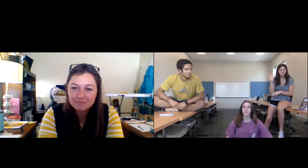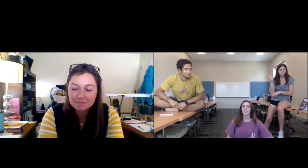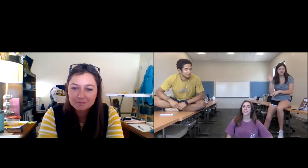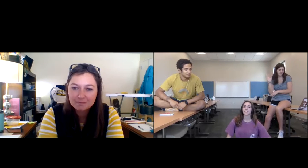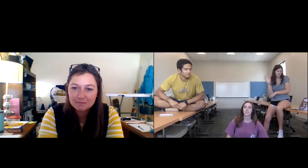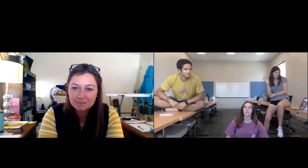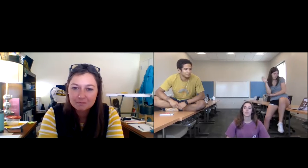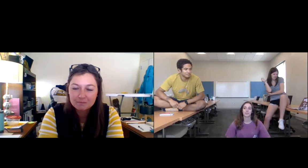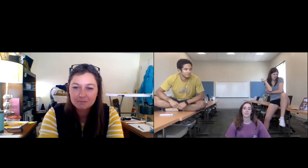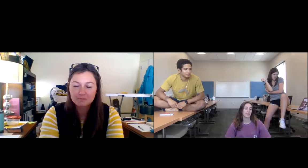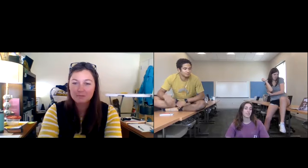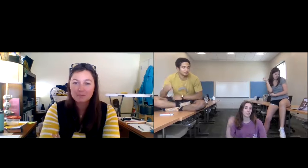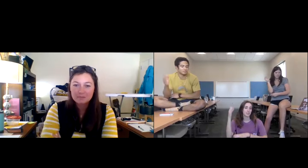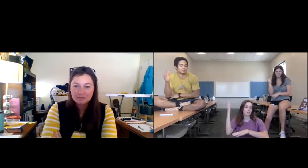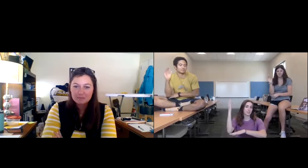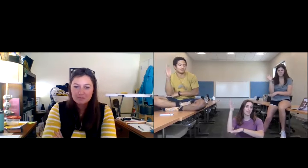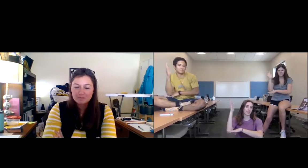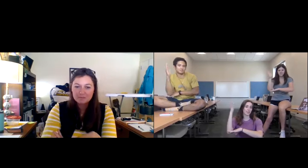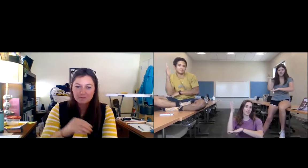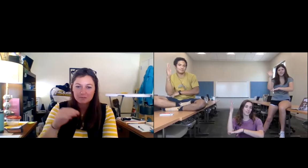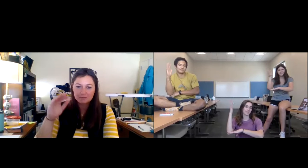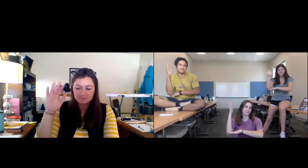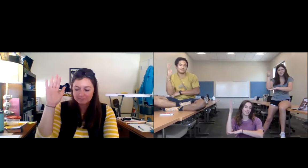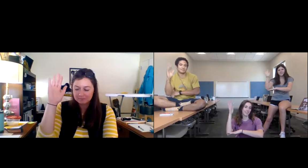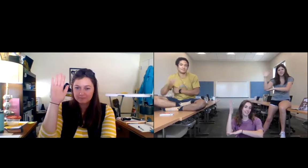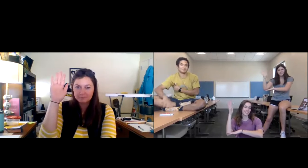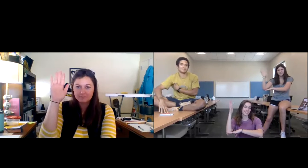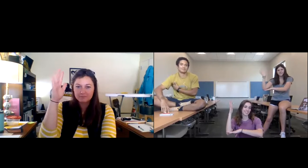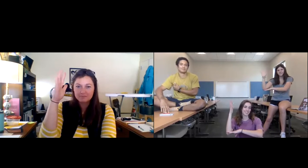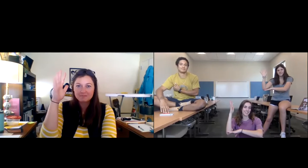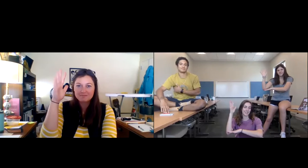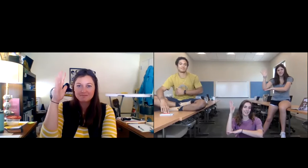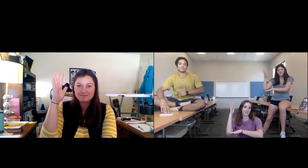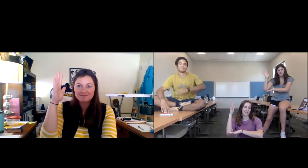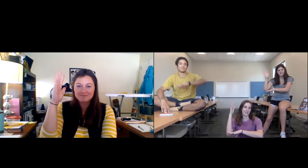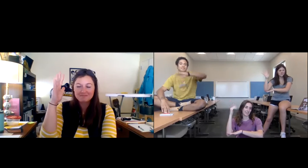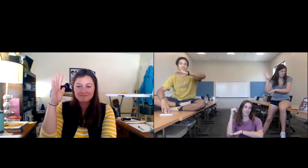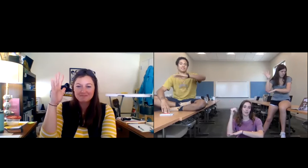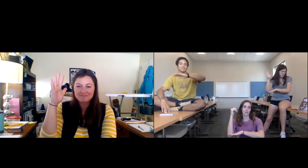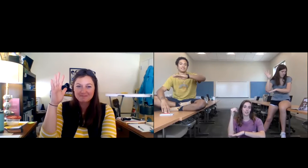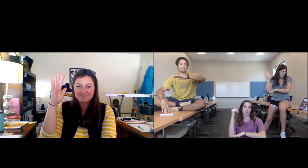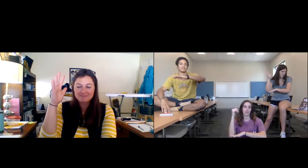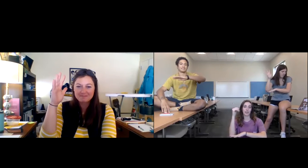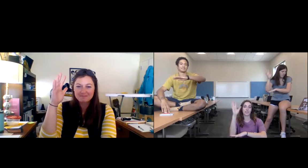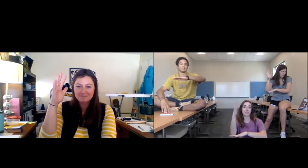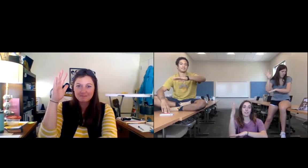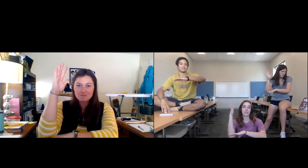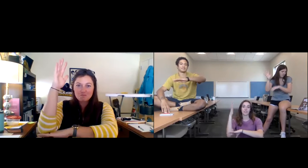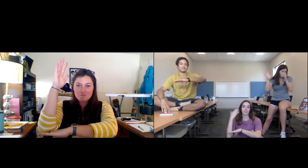tree is making a tree with your hand. So if you want to show there's a lot of trees, you